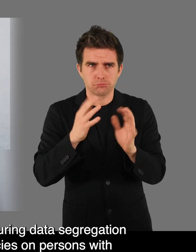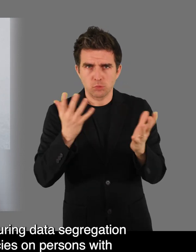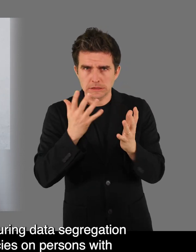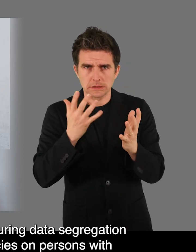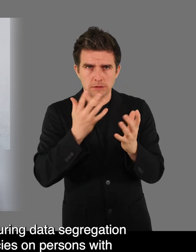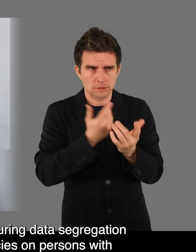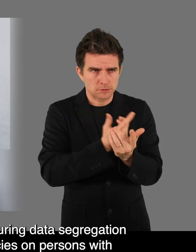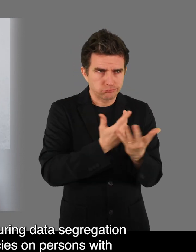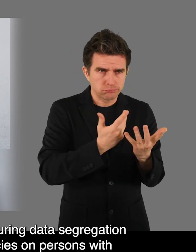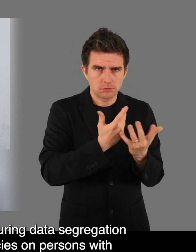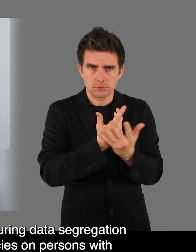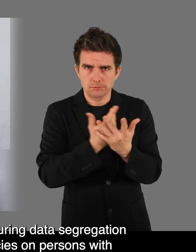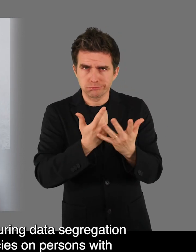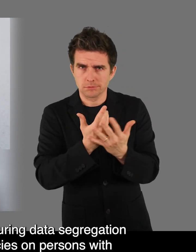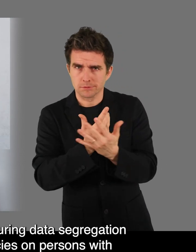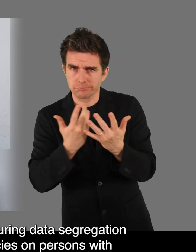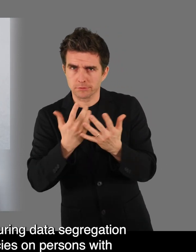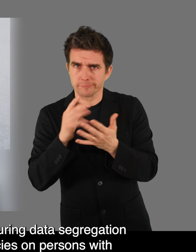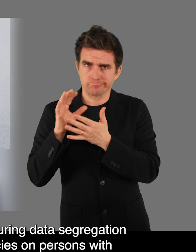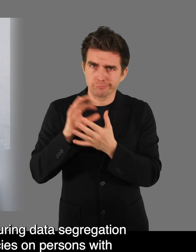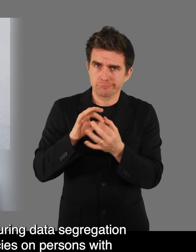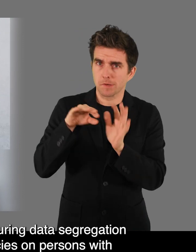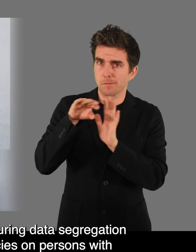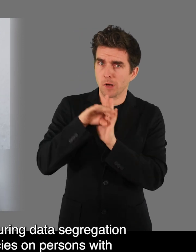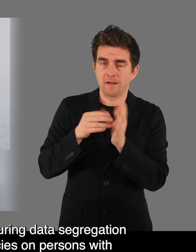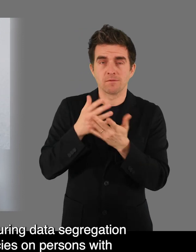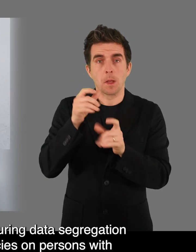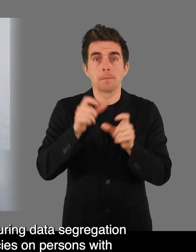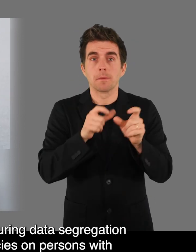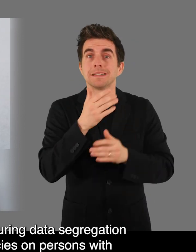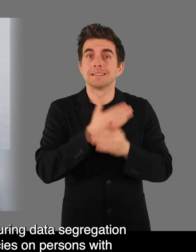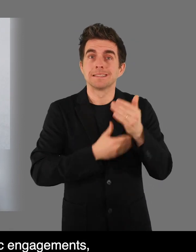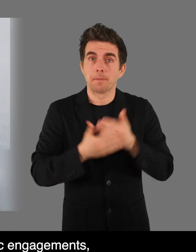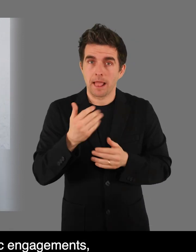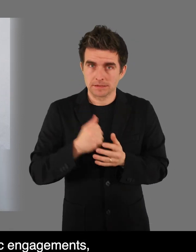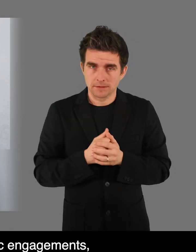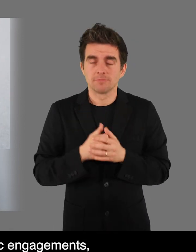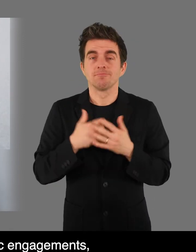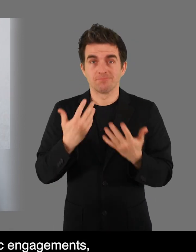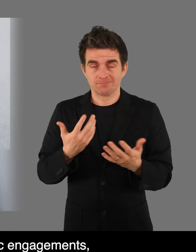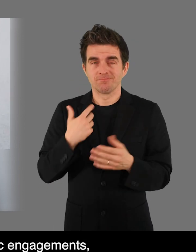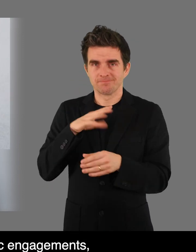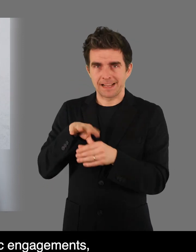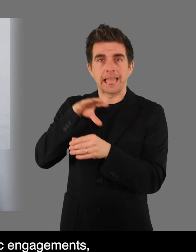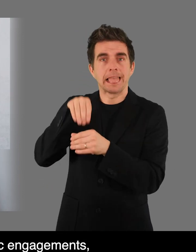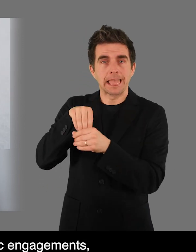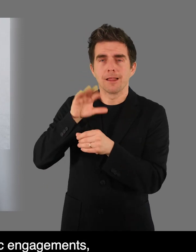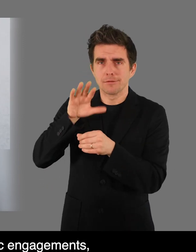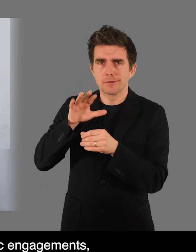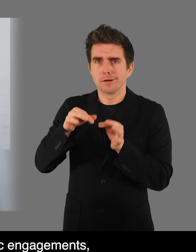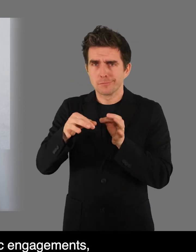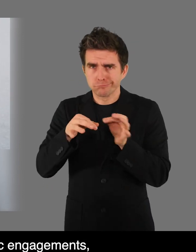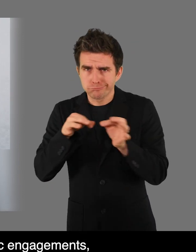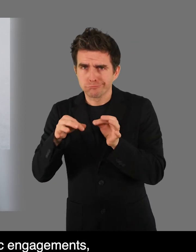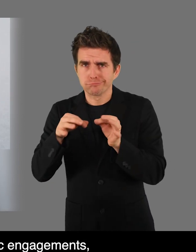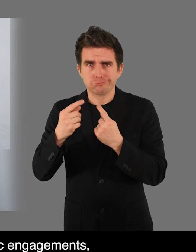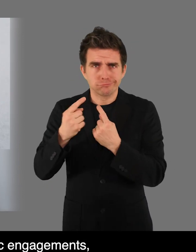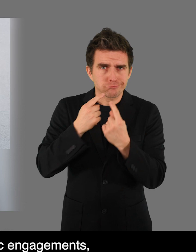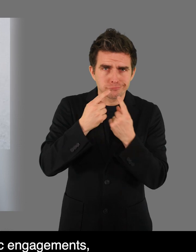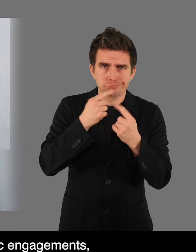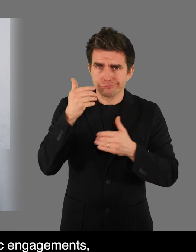impact of those policies on persons with disabilities. Again, we get involved in